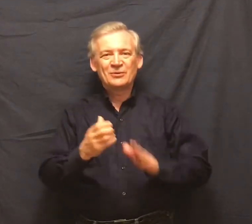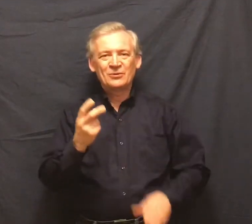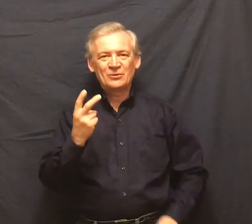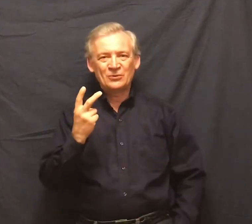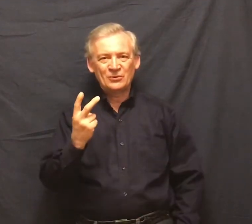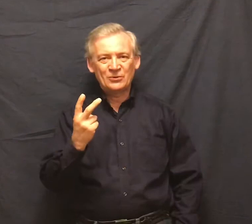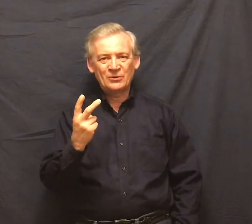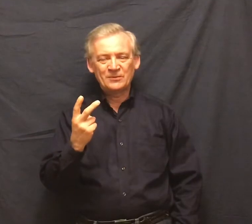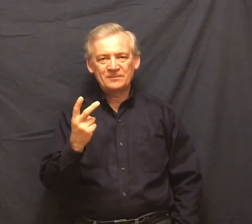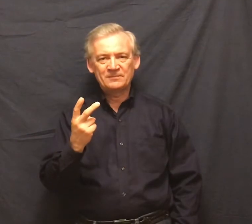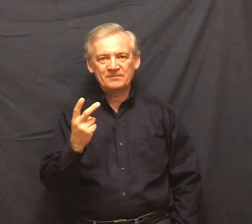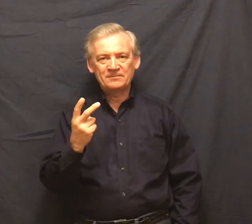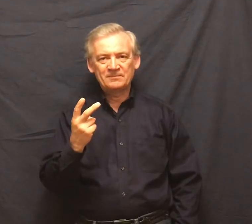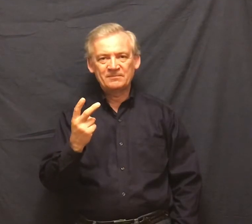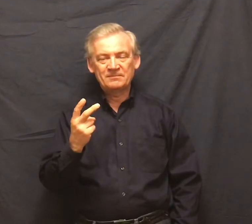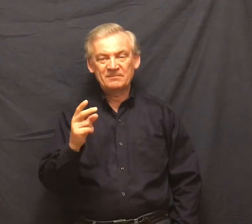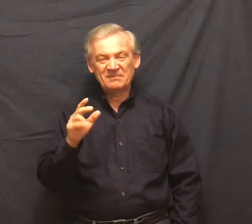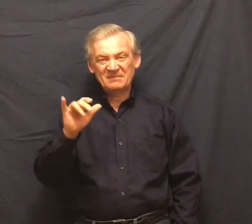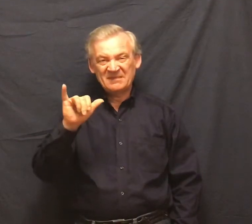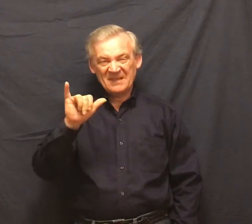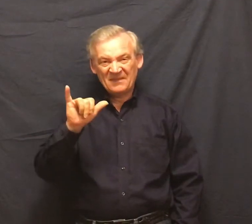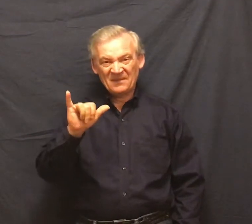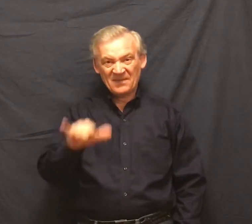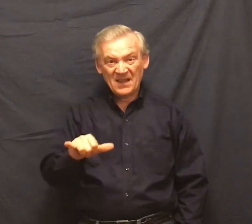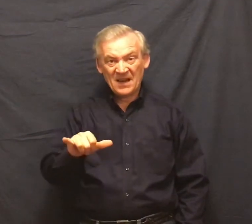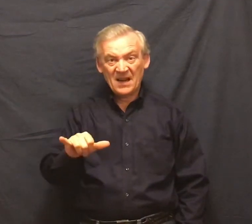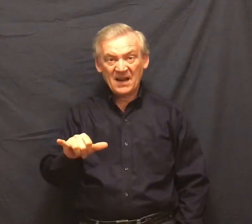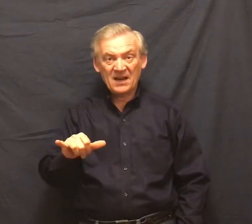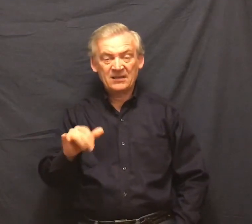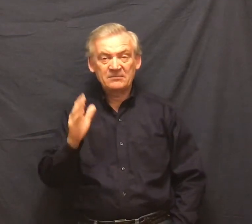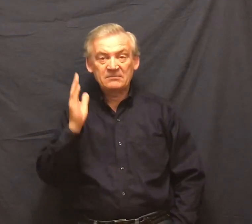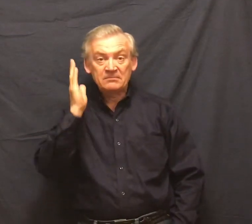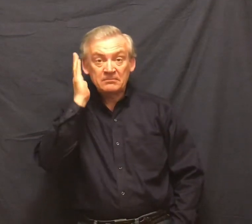The bunkhouse was a long rectangular building.